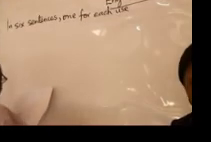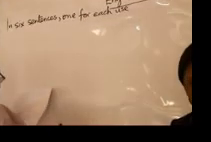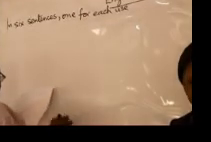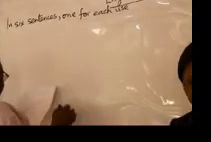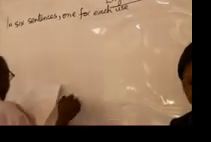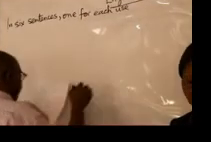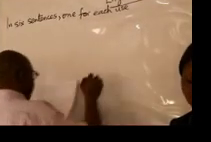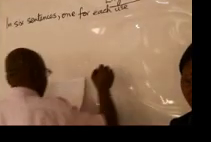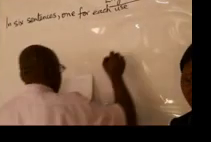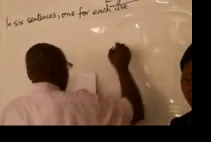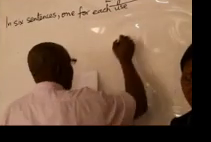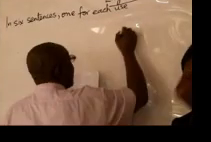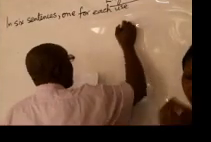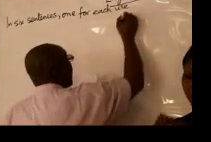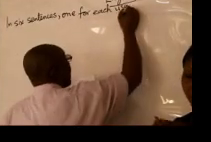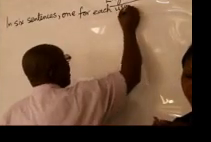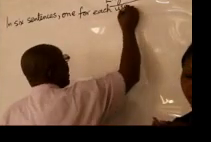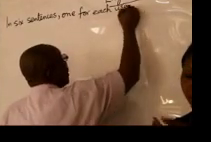use.